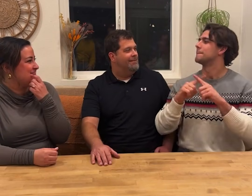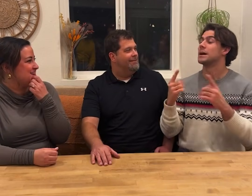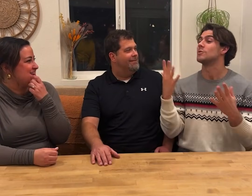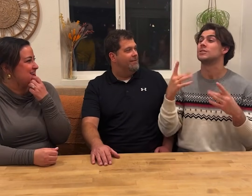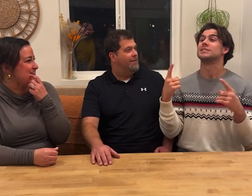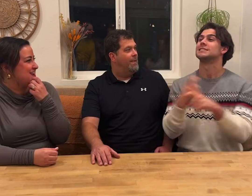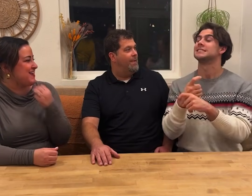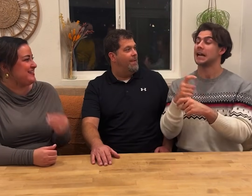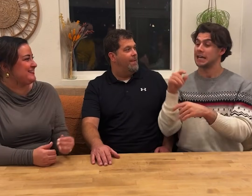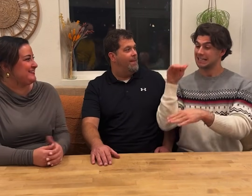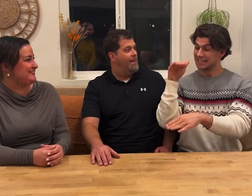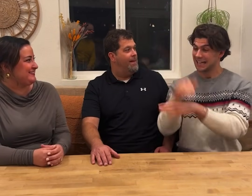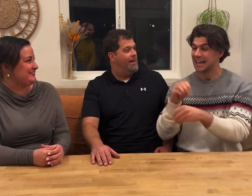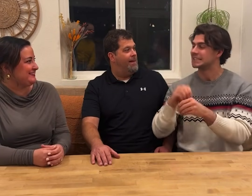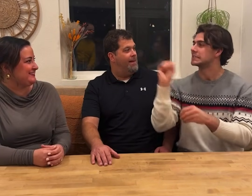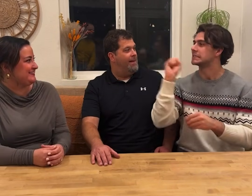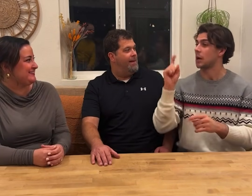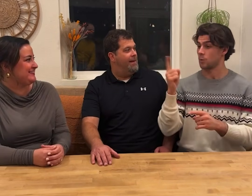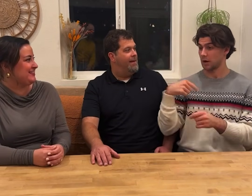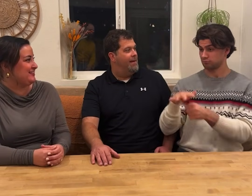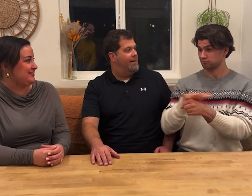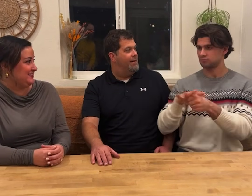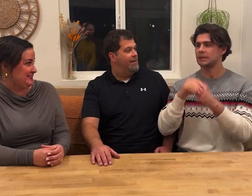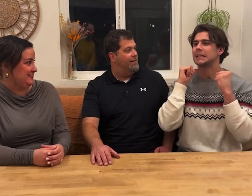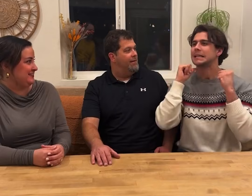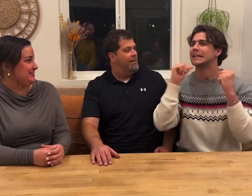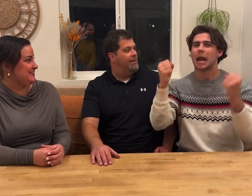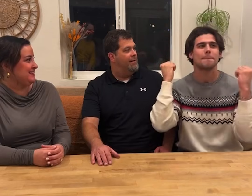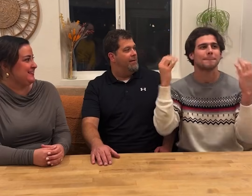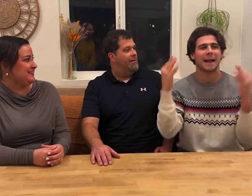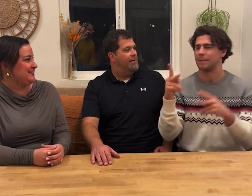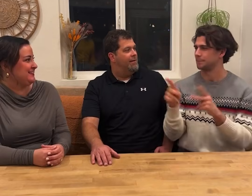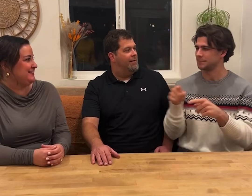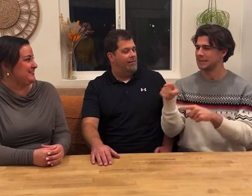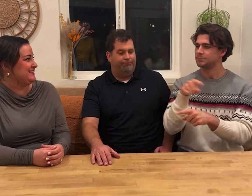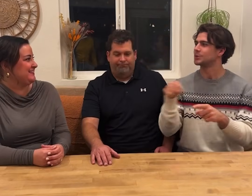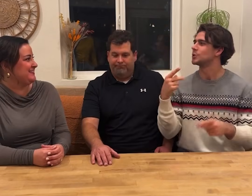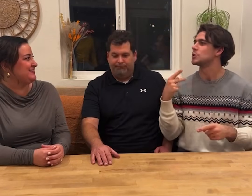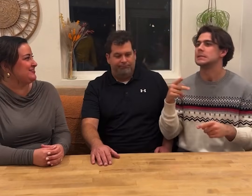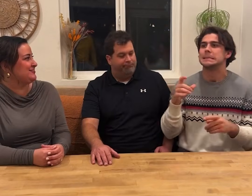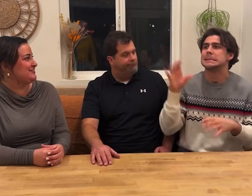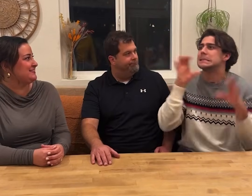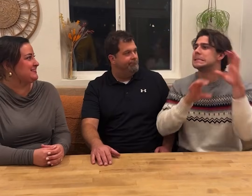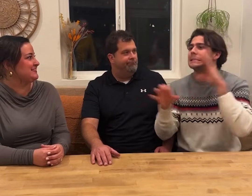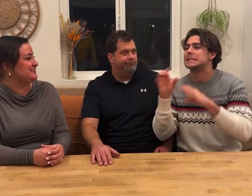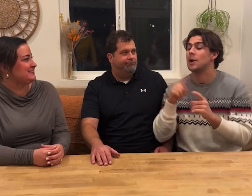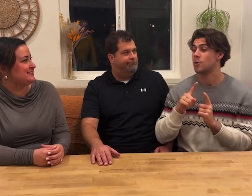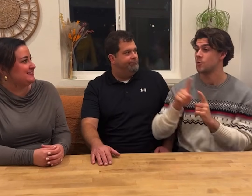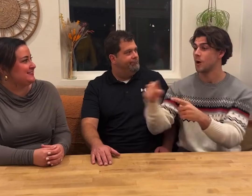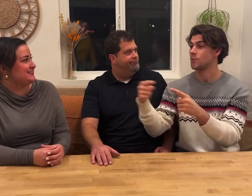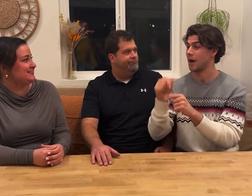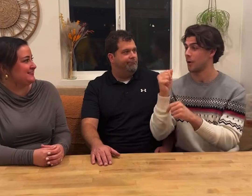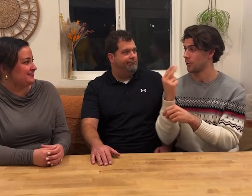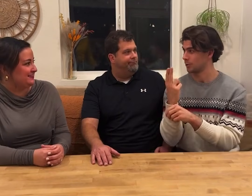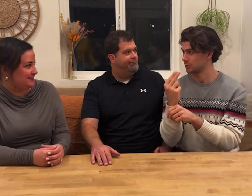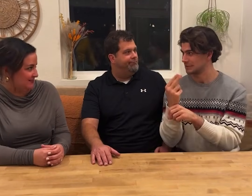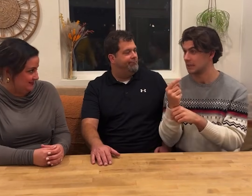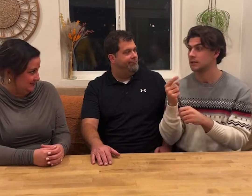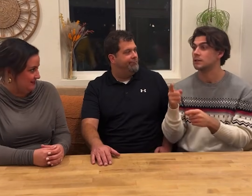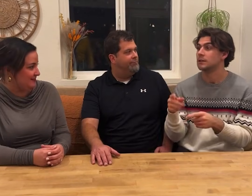get lost. And I think what complicated that night in Seattle, there weren't a lot of people around, so we were really on a hunt.